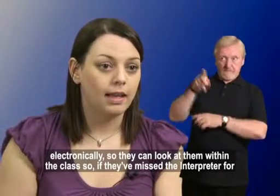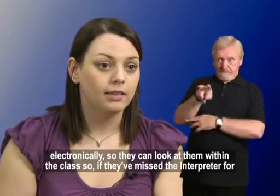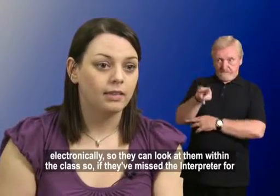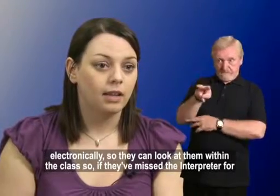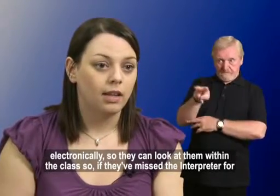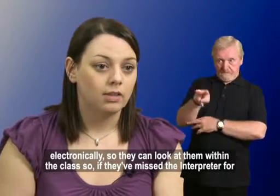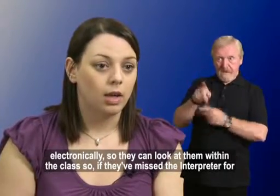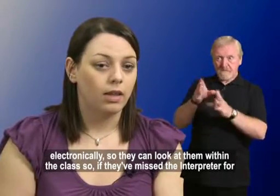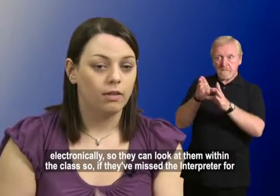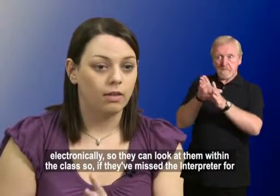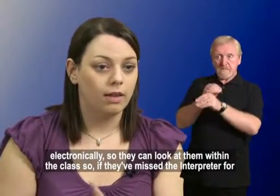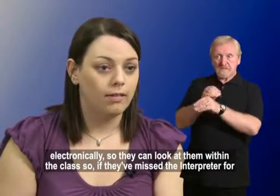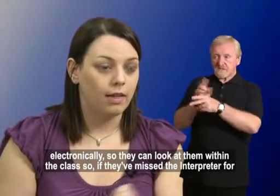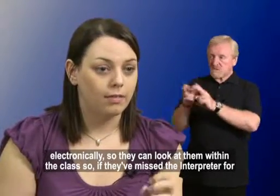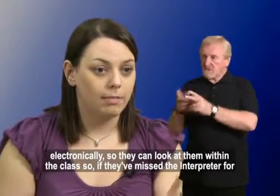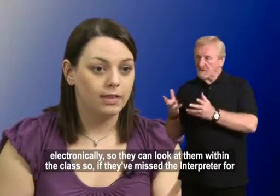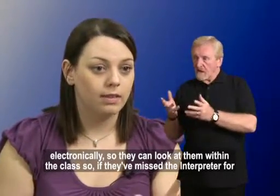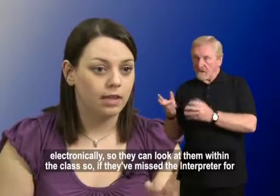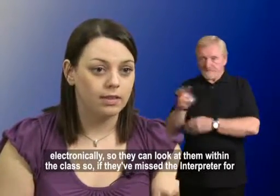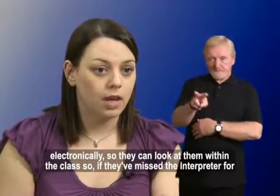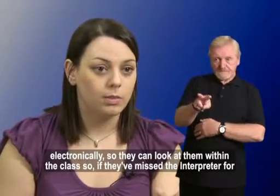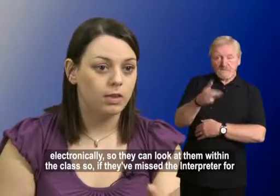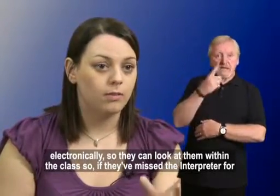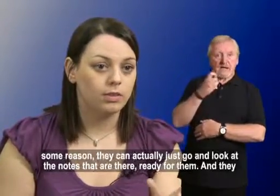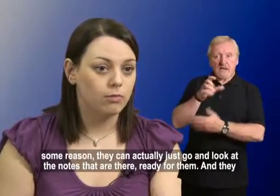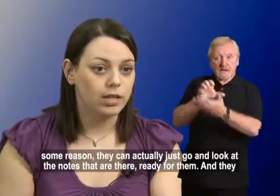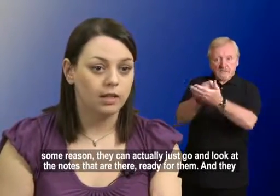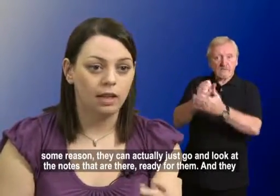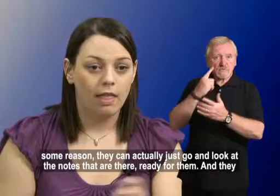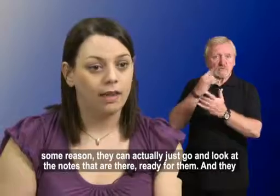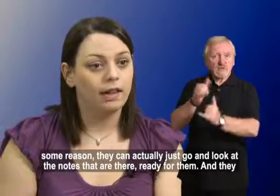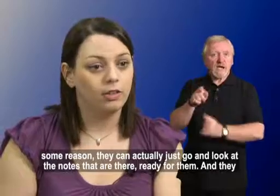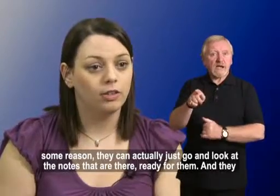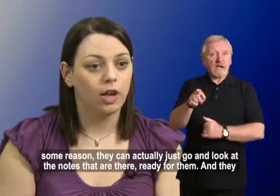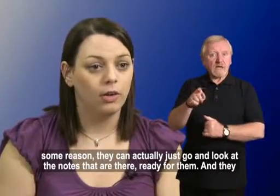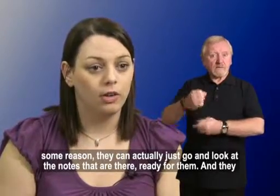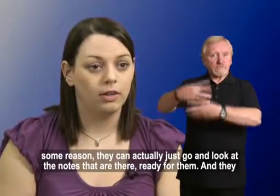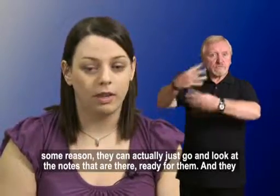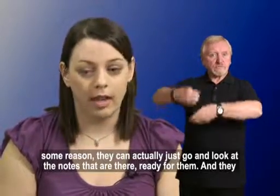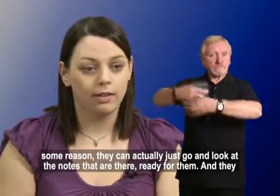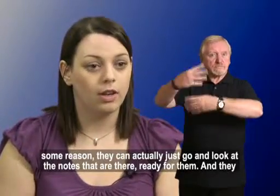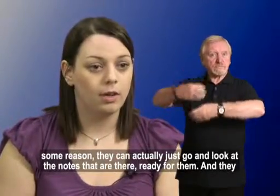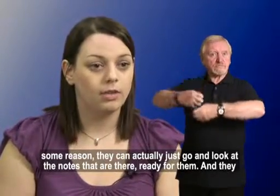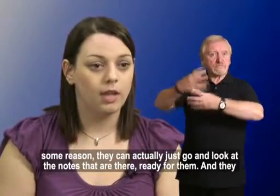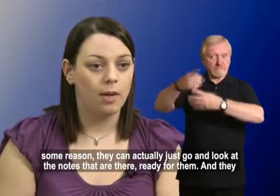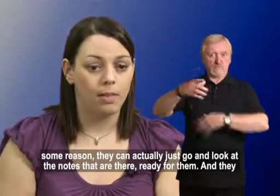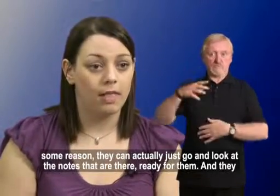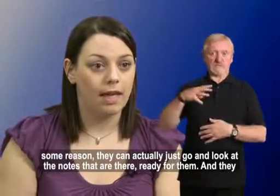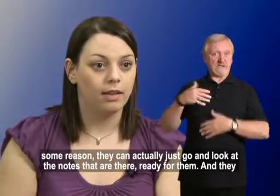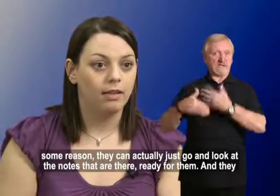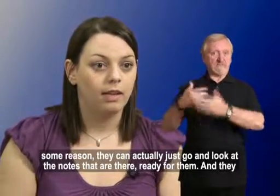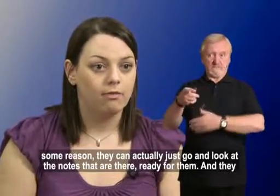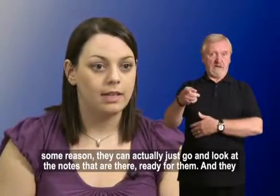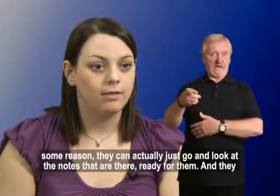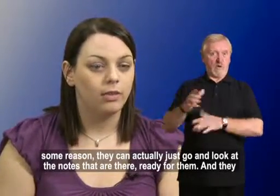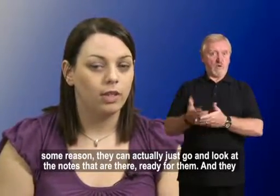the class. So they can, if they've missed the interpreter for some reason, they can actually just go and look at the notes that are